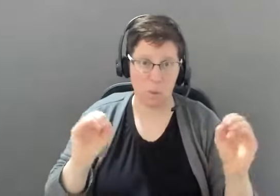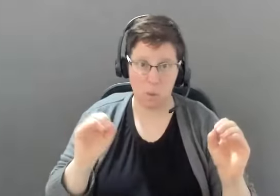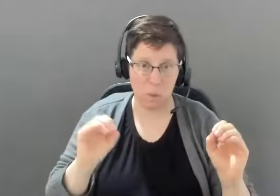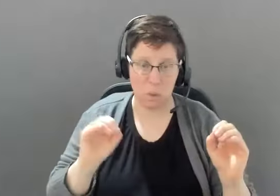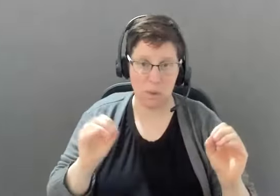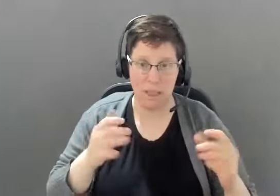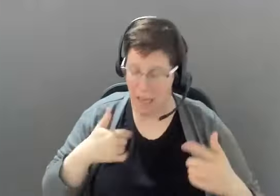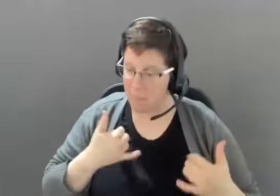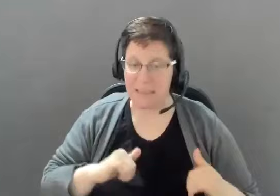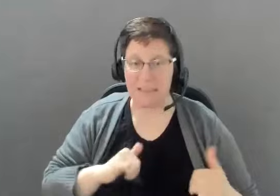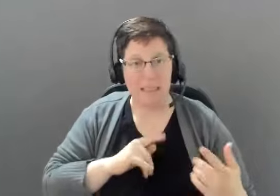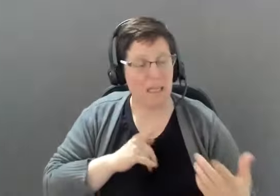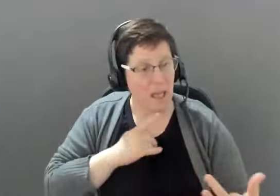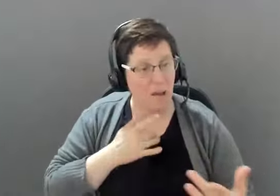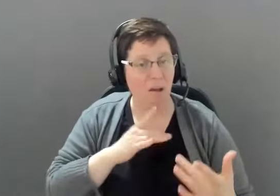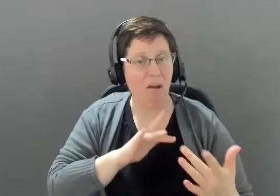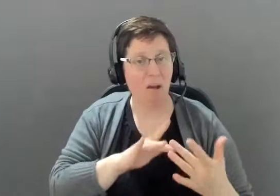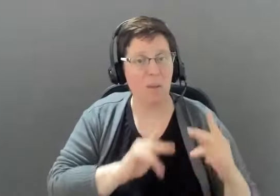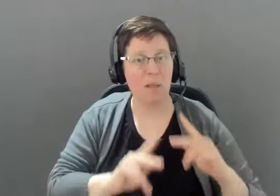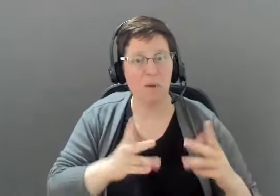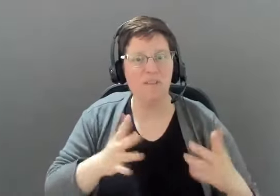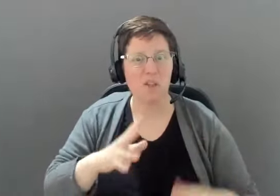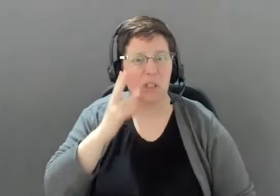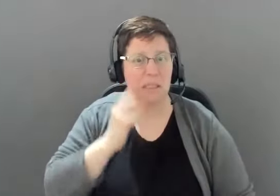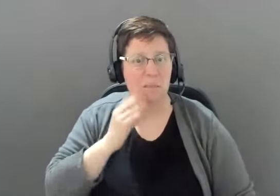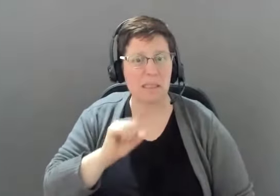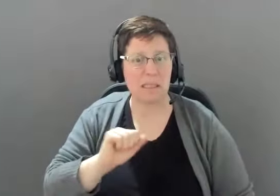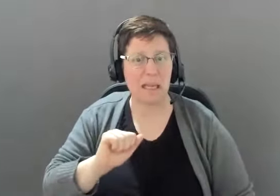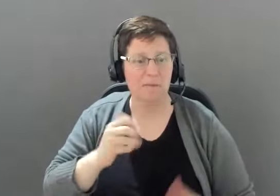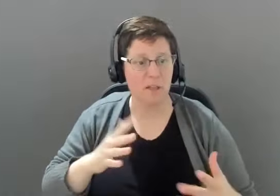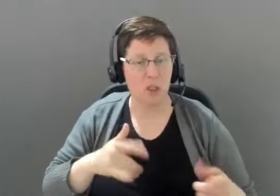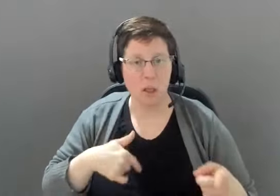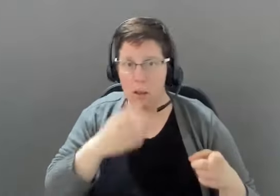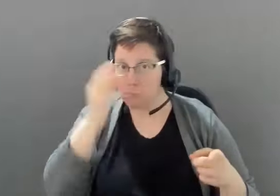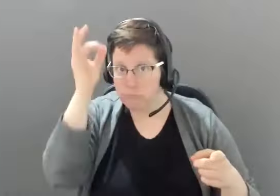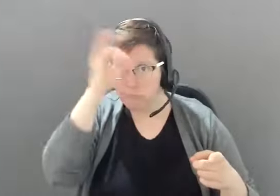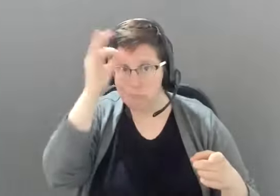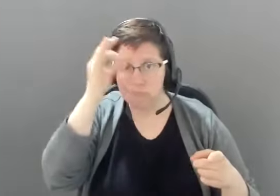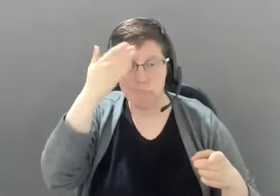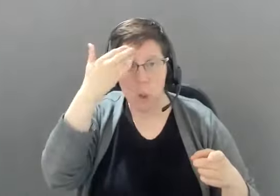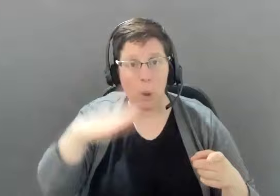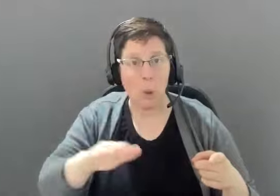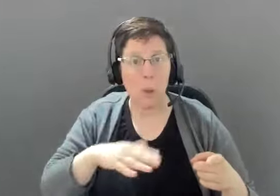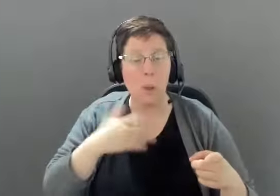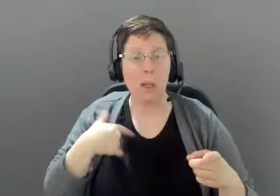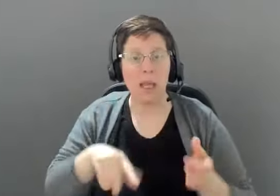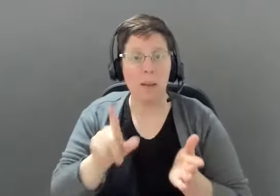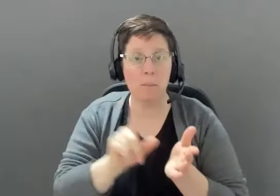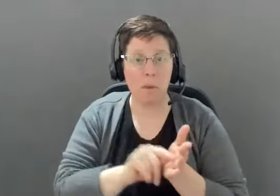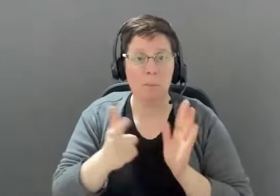and survivors who reach out to me, who still aren't aware that a publication ban has been put on their name. It's not clear